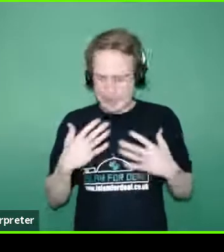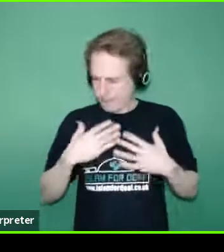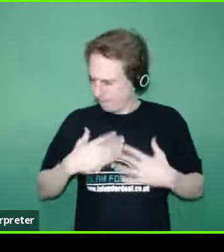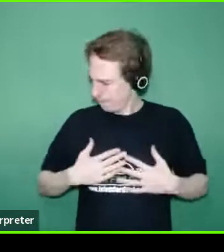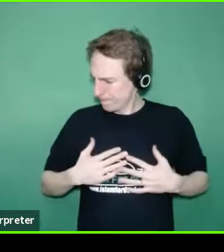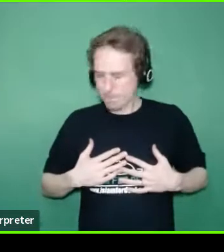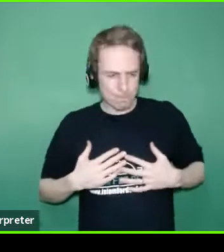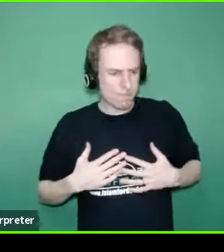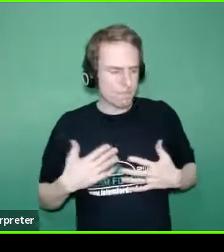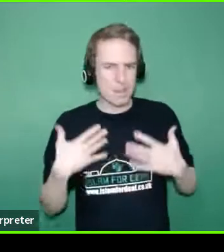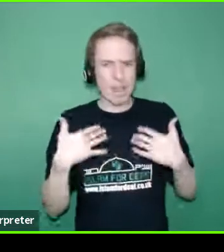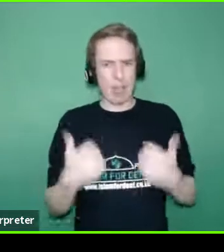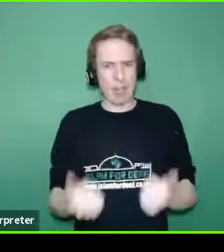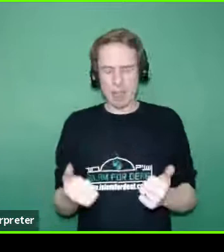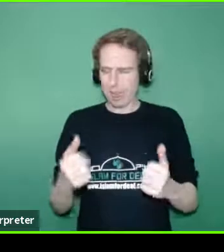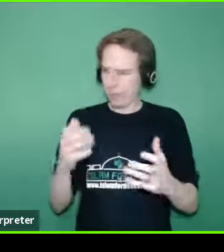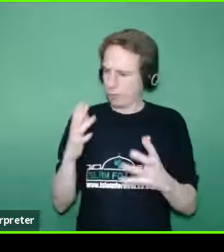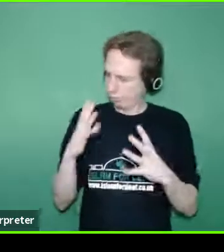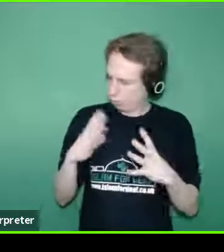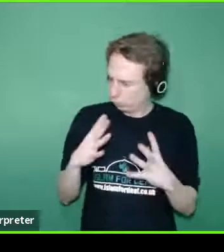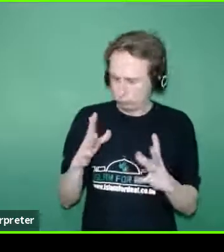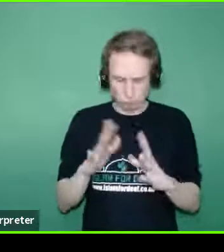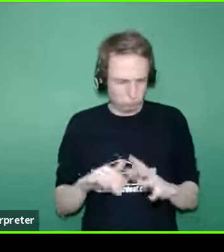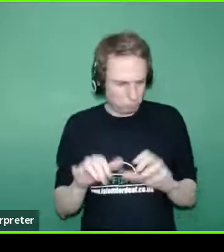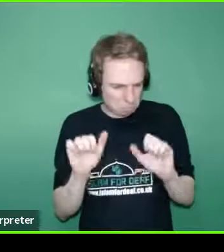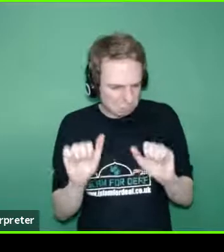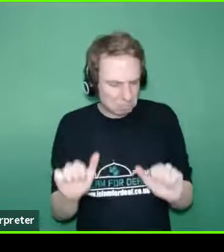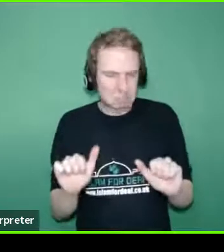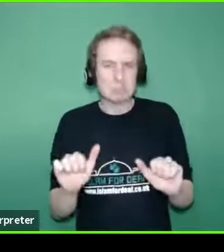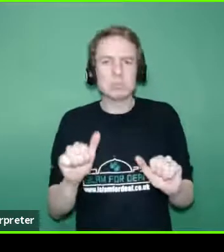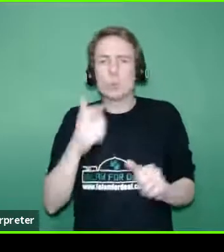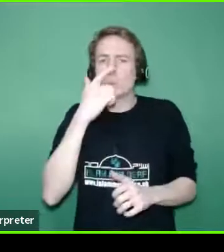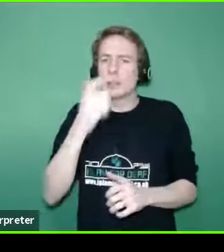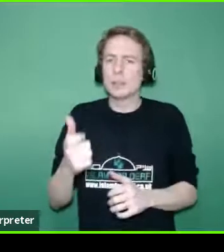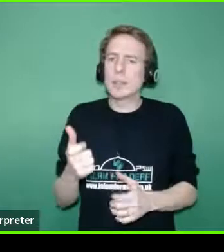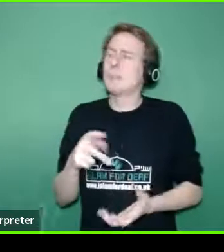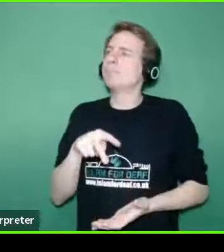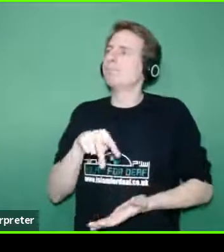can fast and that we can stand in prayer to Him the Most High.